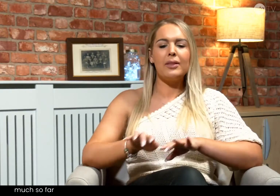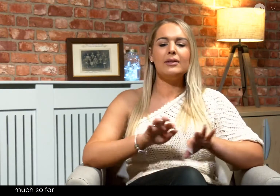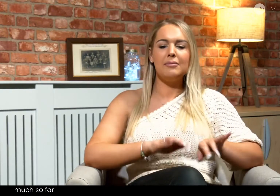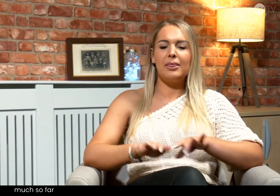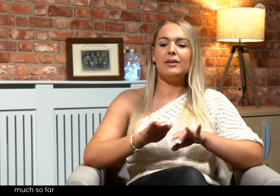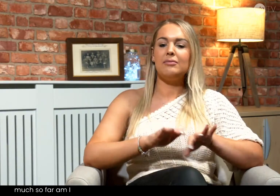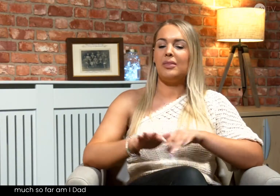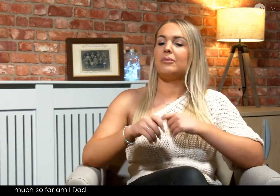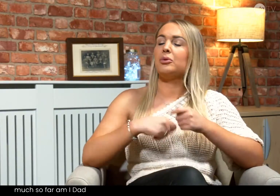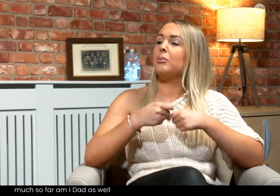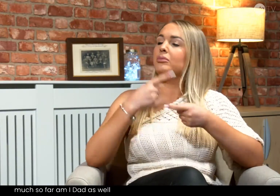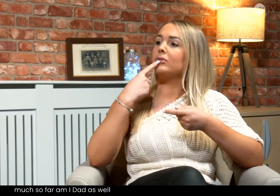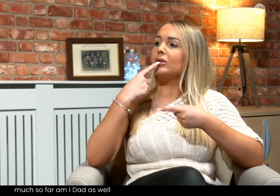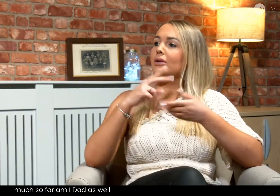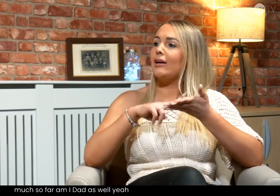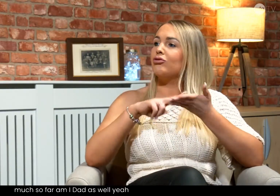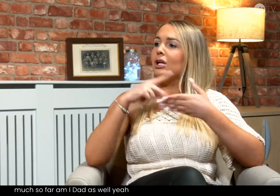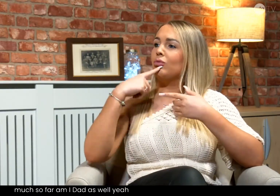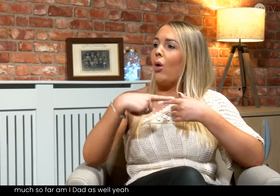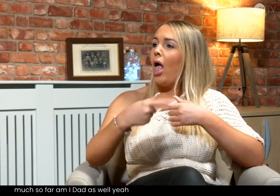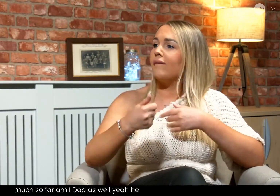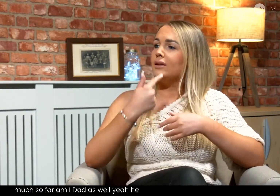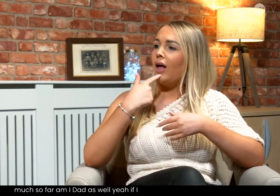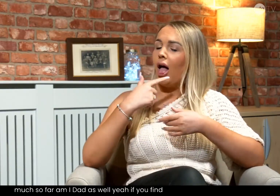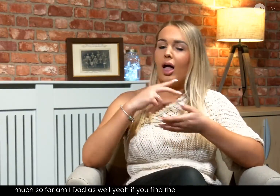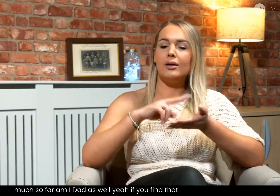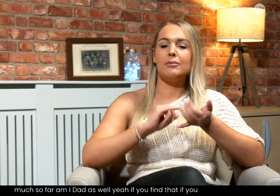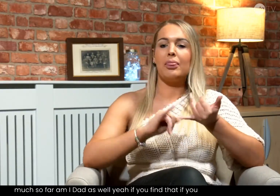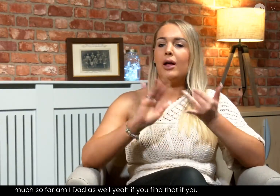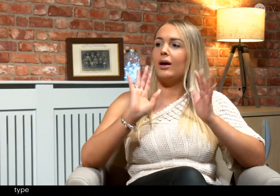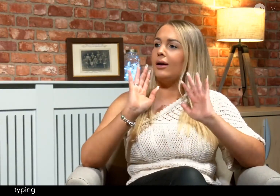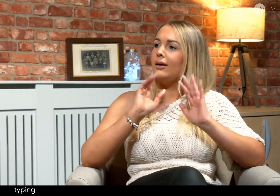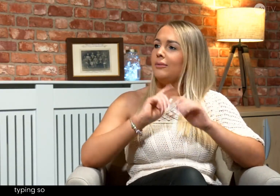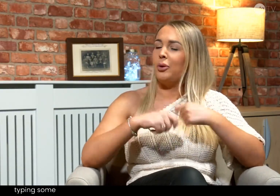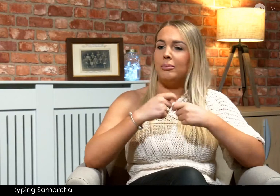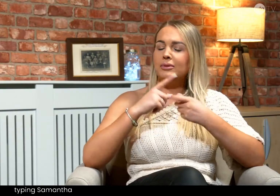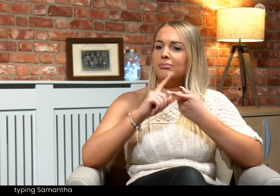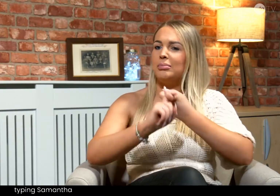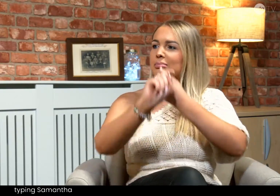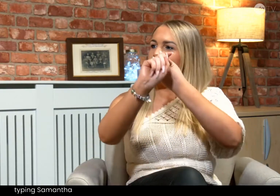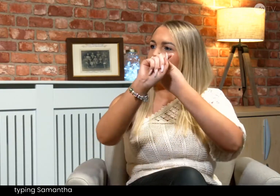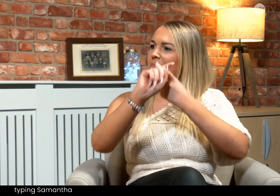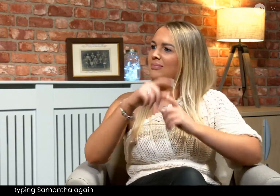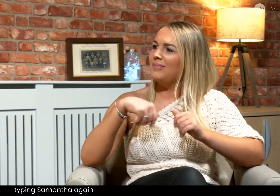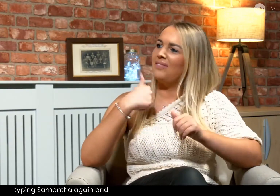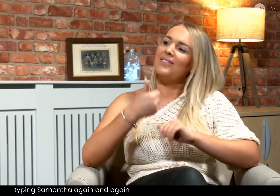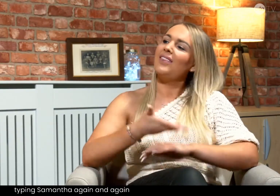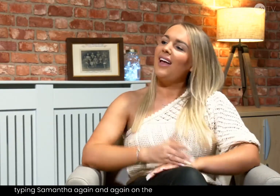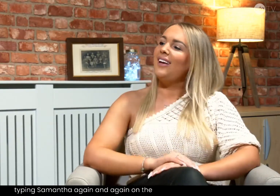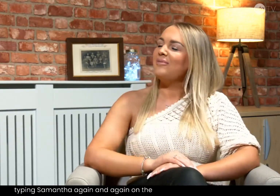yeah. He finds that if he's typing Samantha again and again on the computer, it kind of just rolls off the tongue